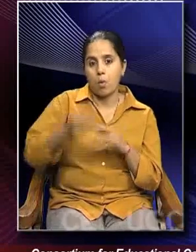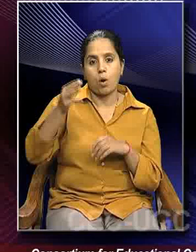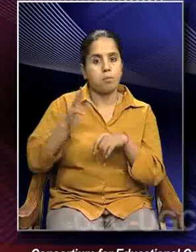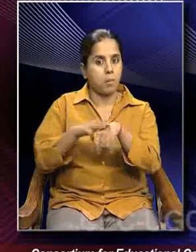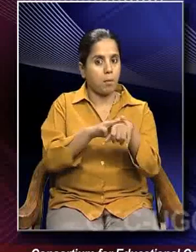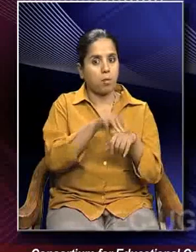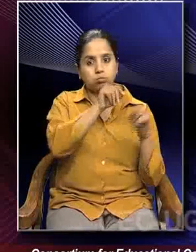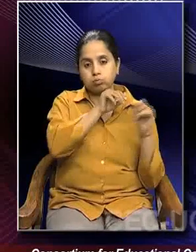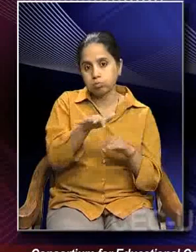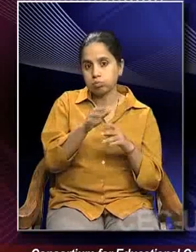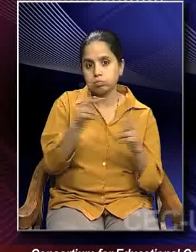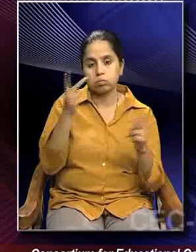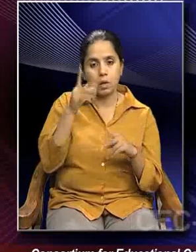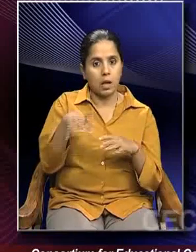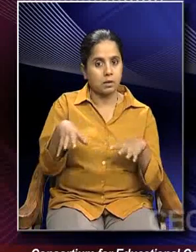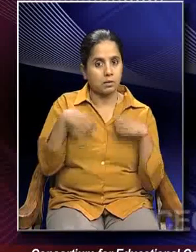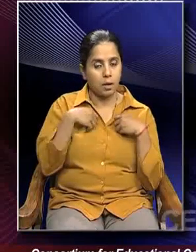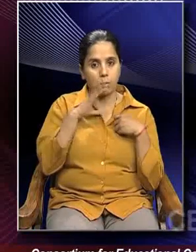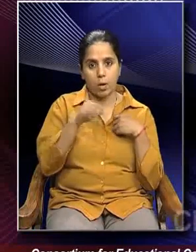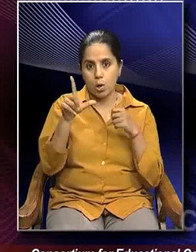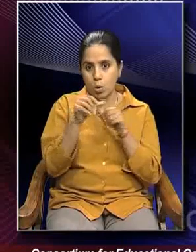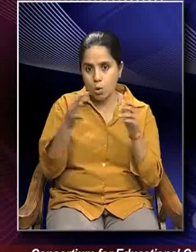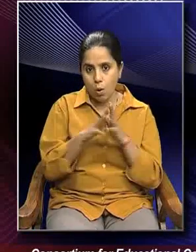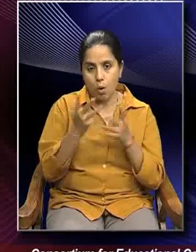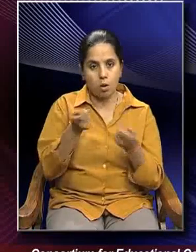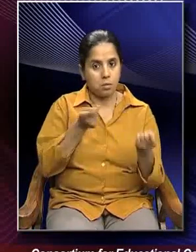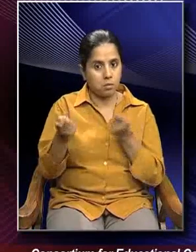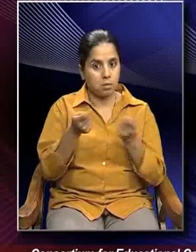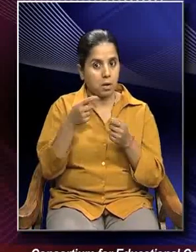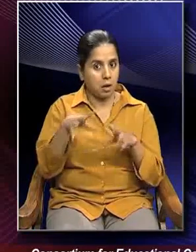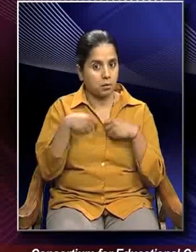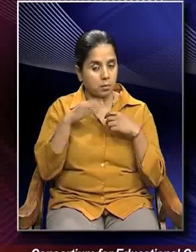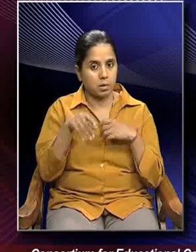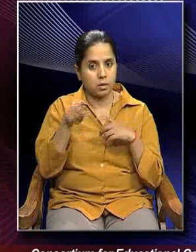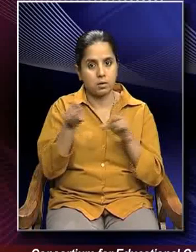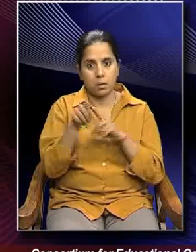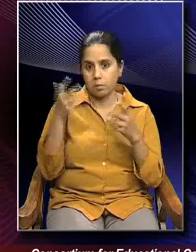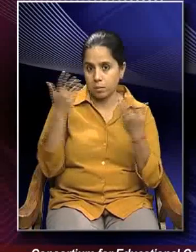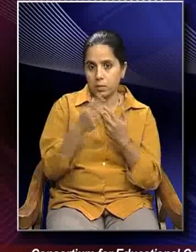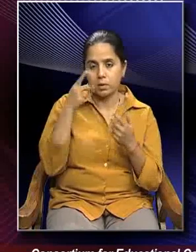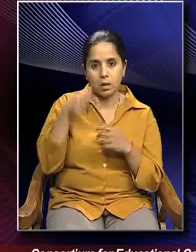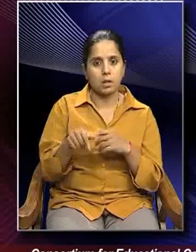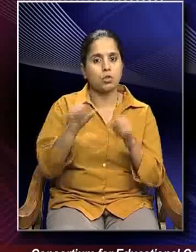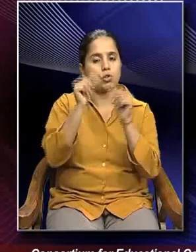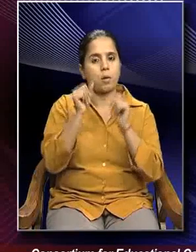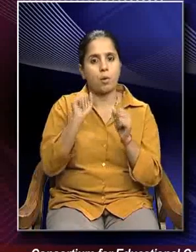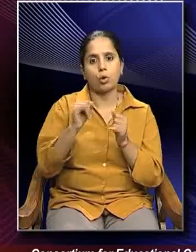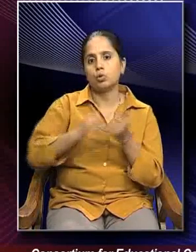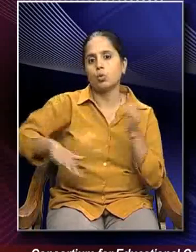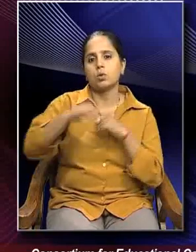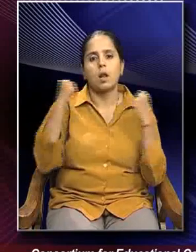members accepting that law or regulation and accordingly shaping their social